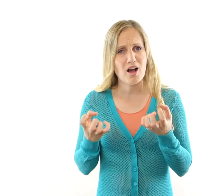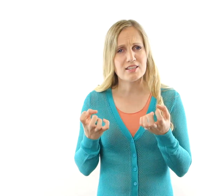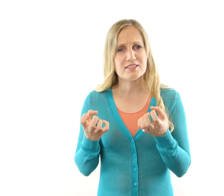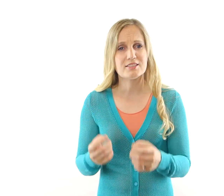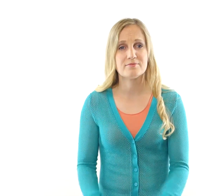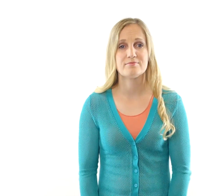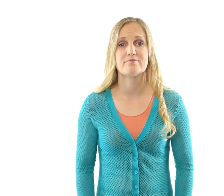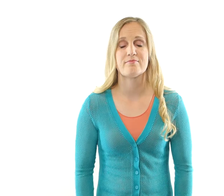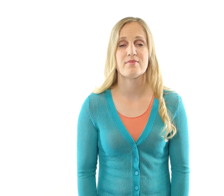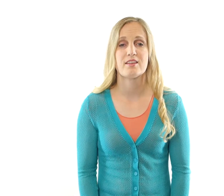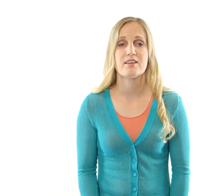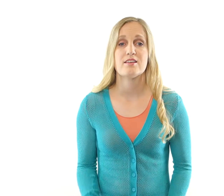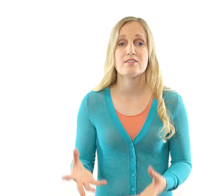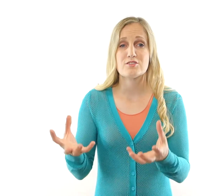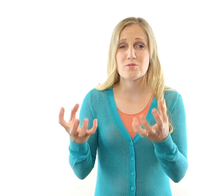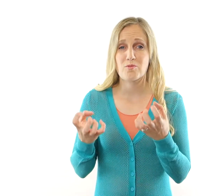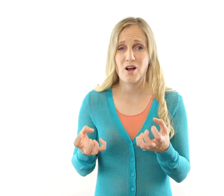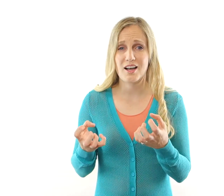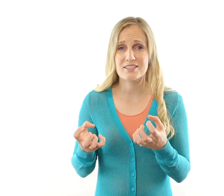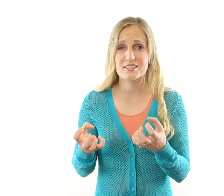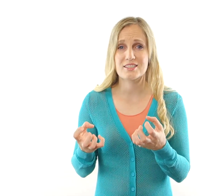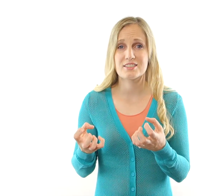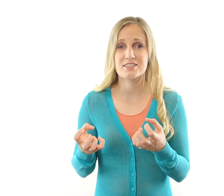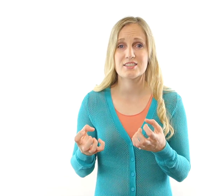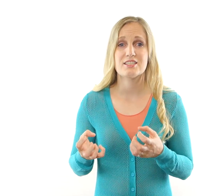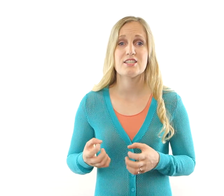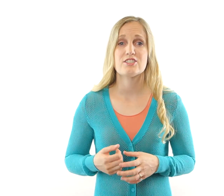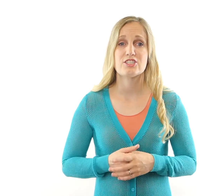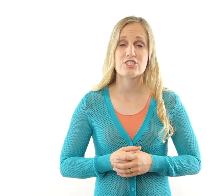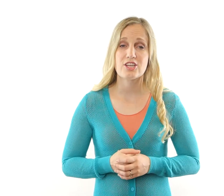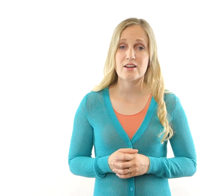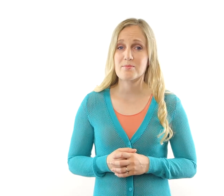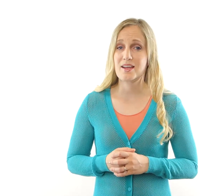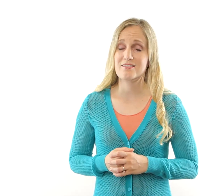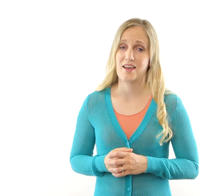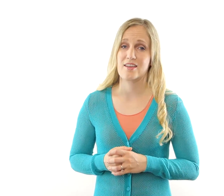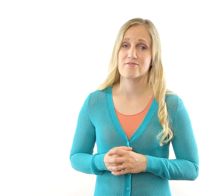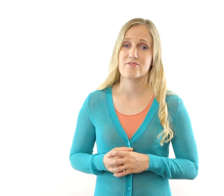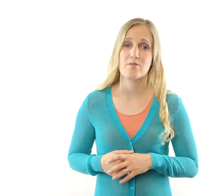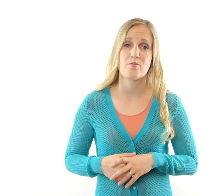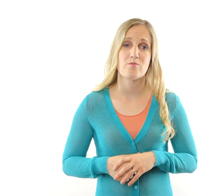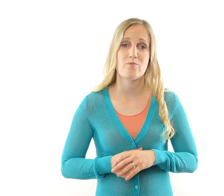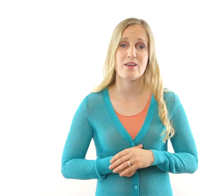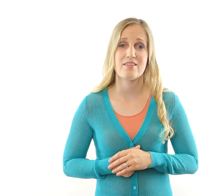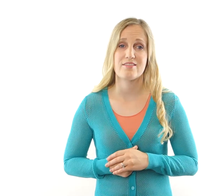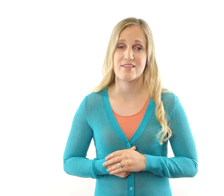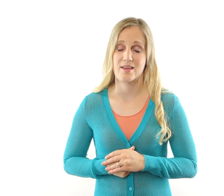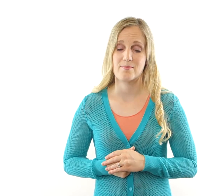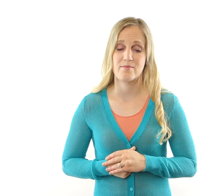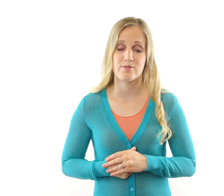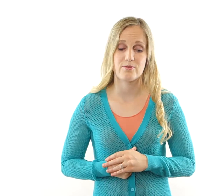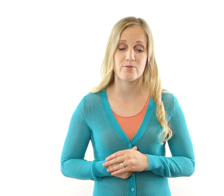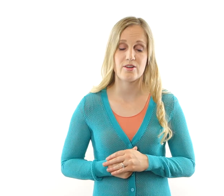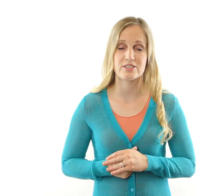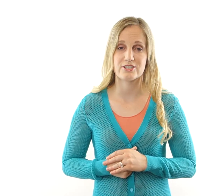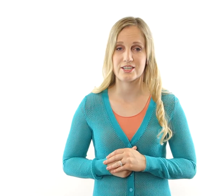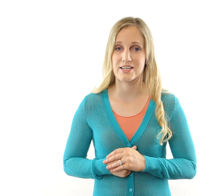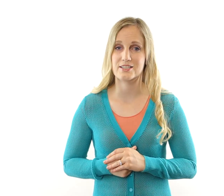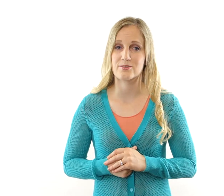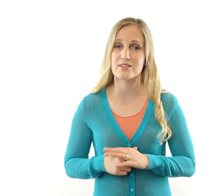want. So want to share my life with them through all eternity. So this